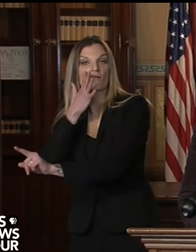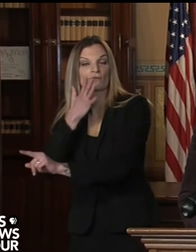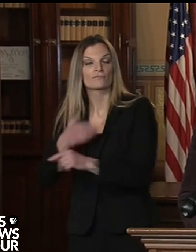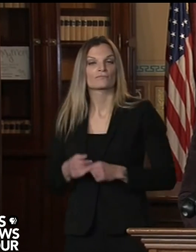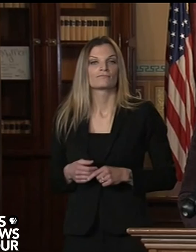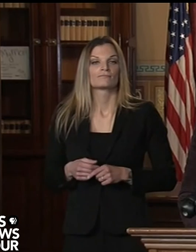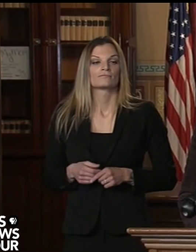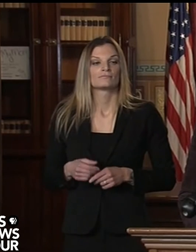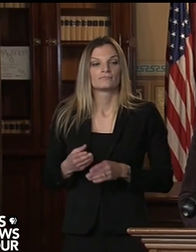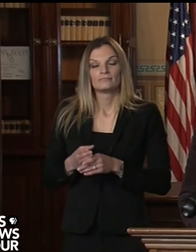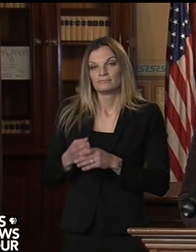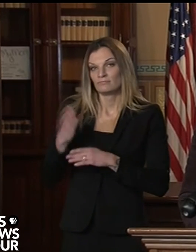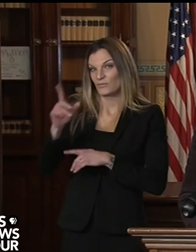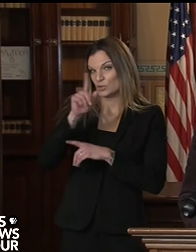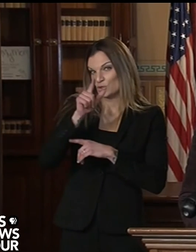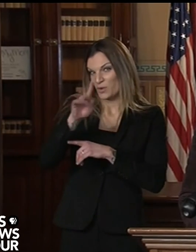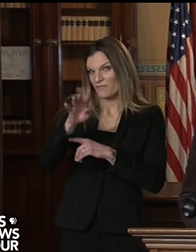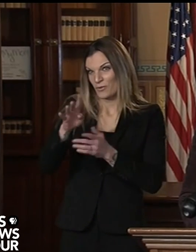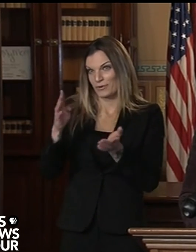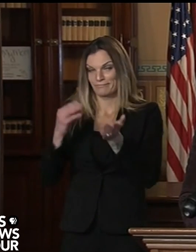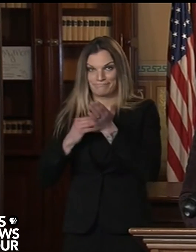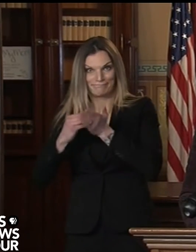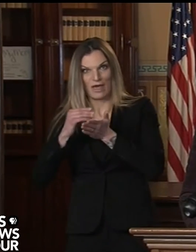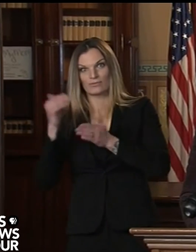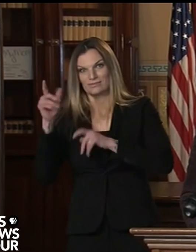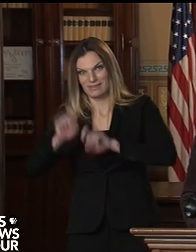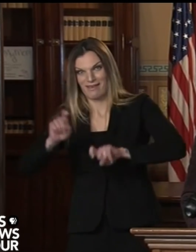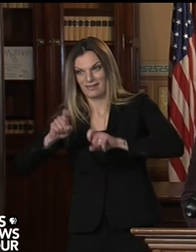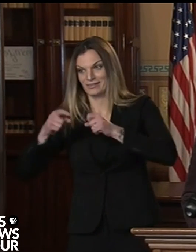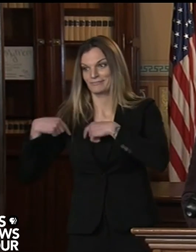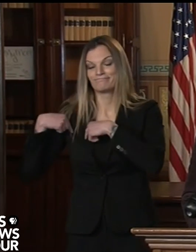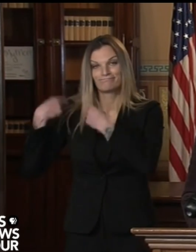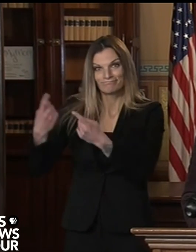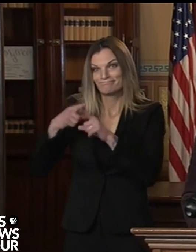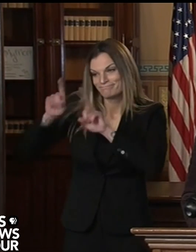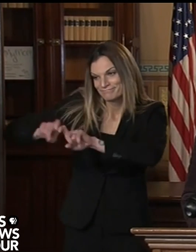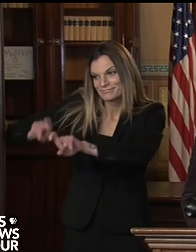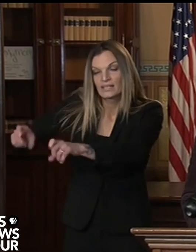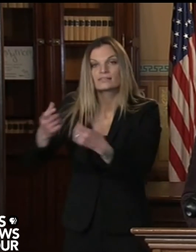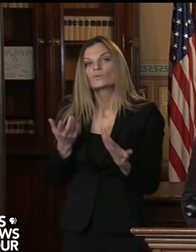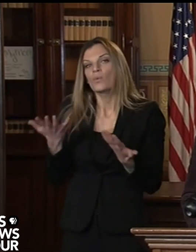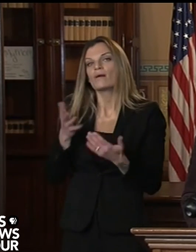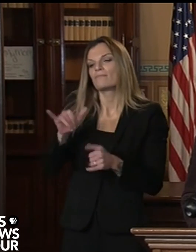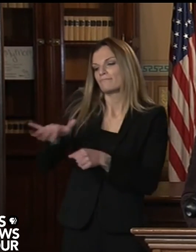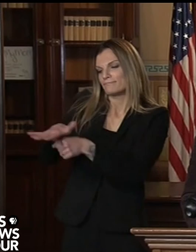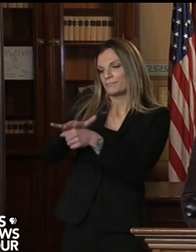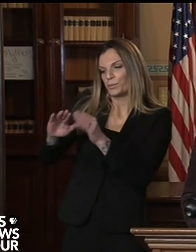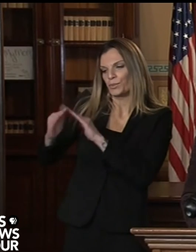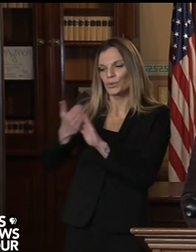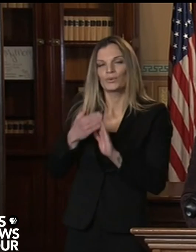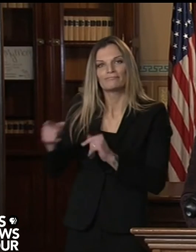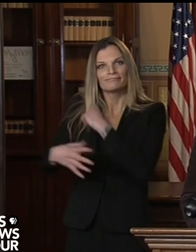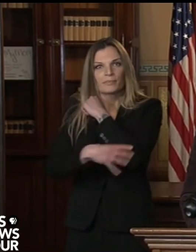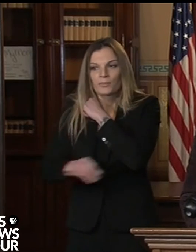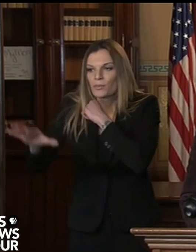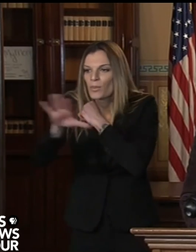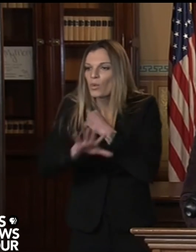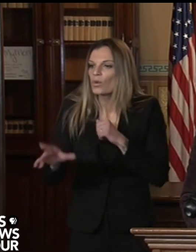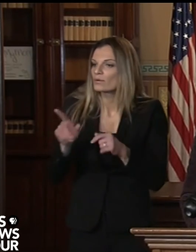than 24,000 tests have been administered to previously underserved communities across